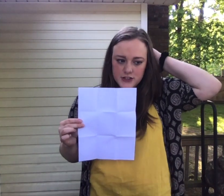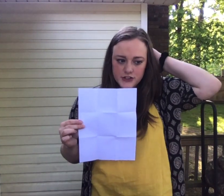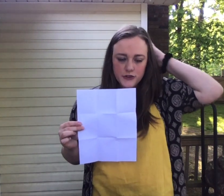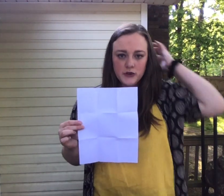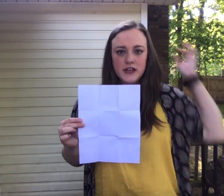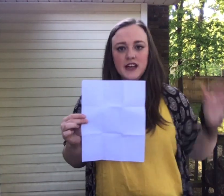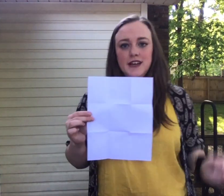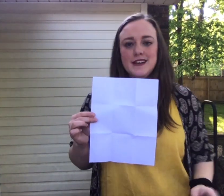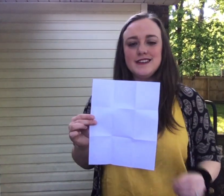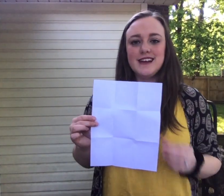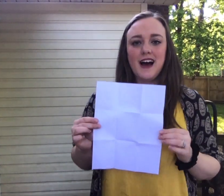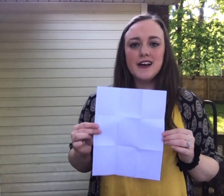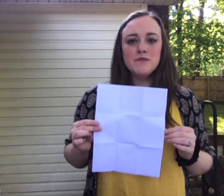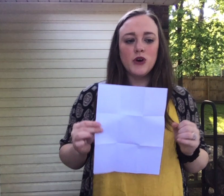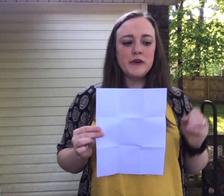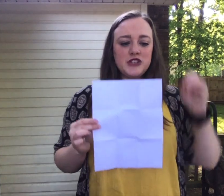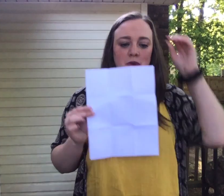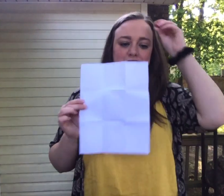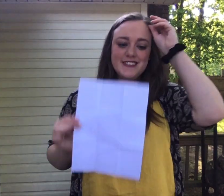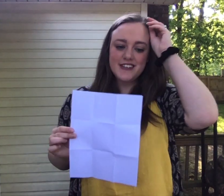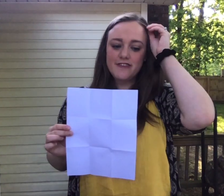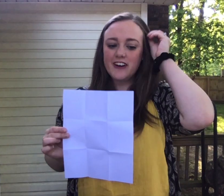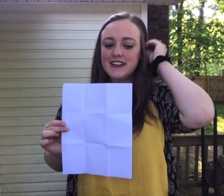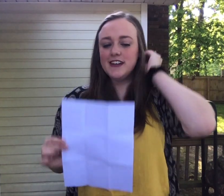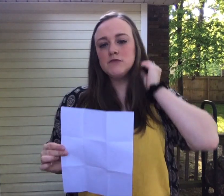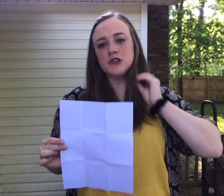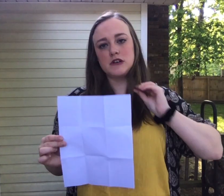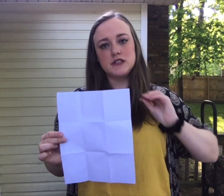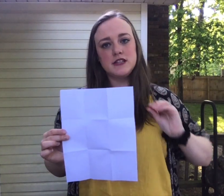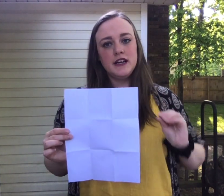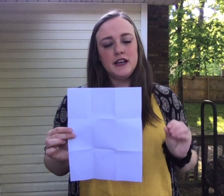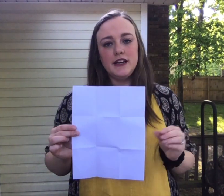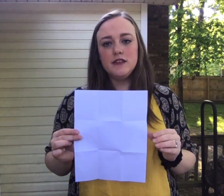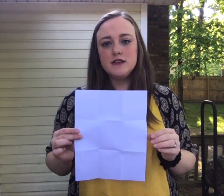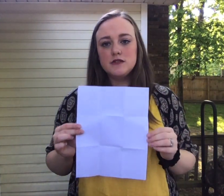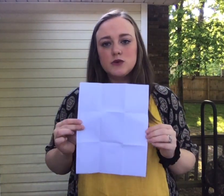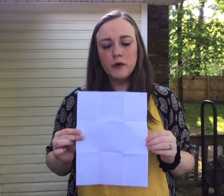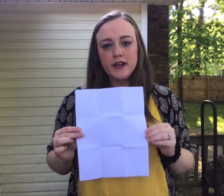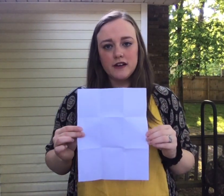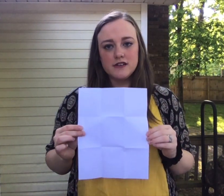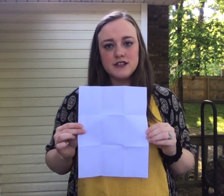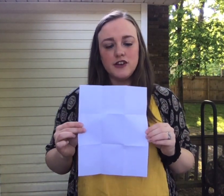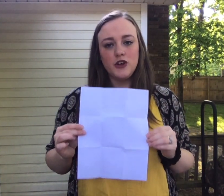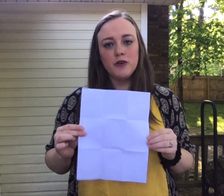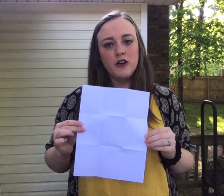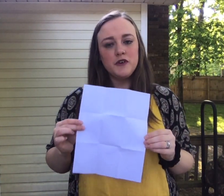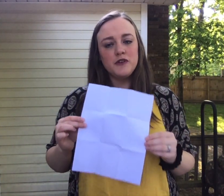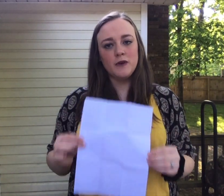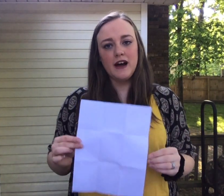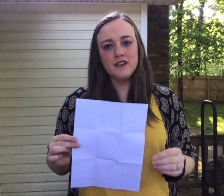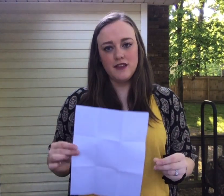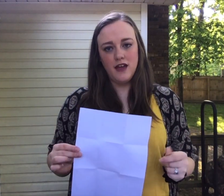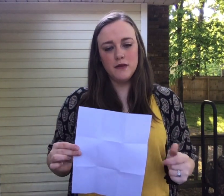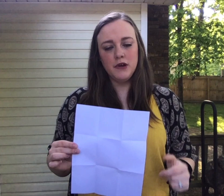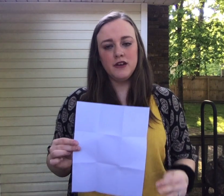do is I am going to identify numbers in these squares, and you are going to write them